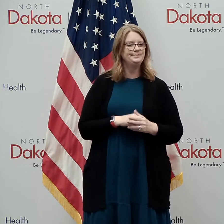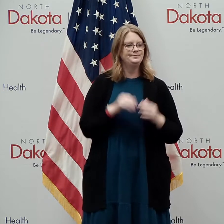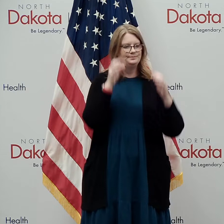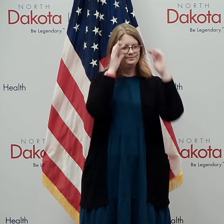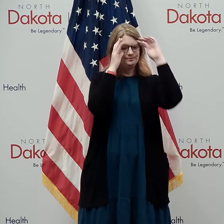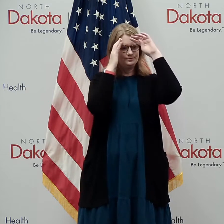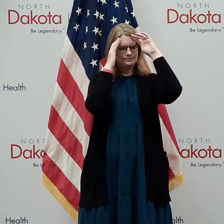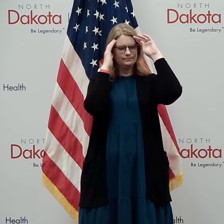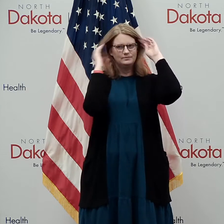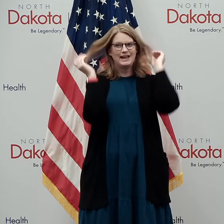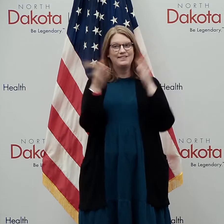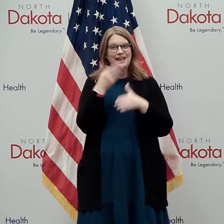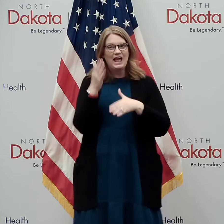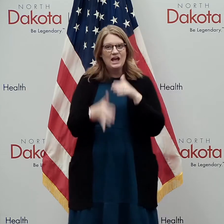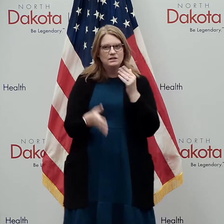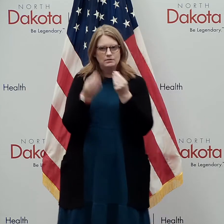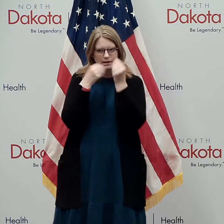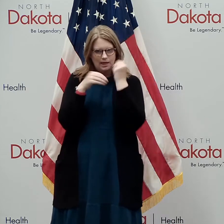And great donuts at the end of the tour.